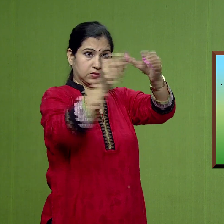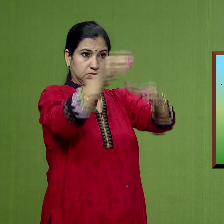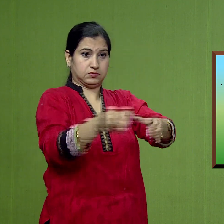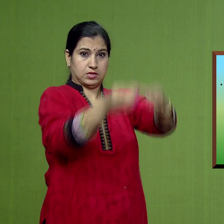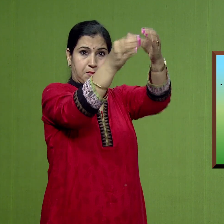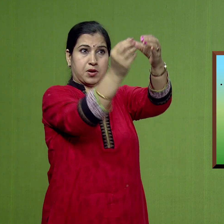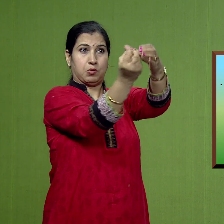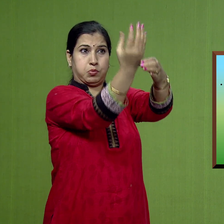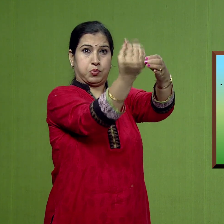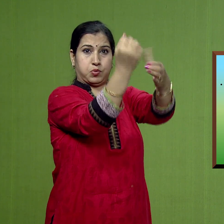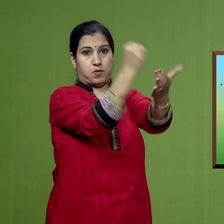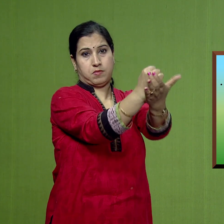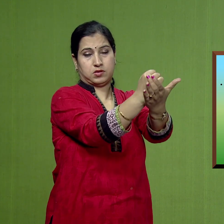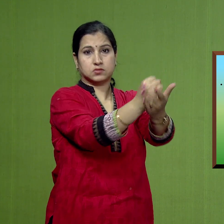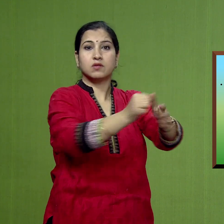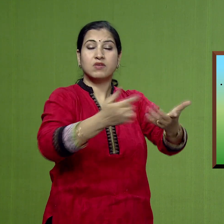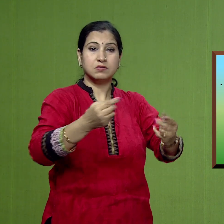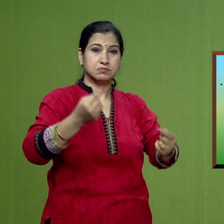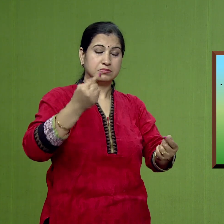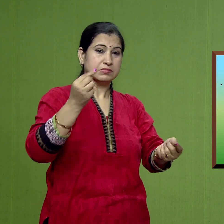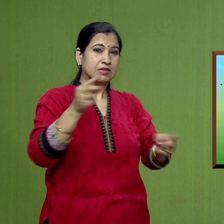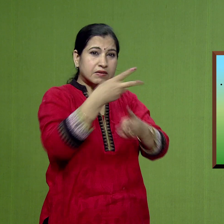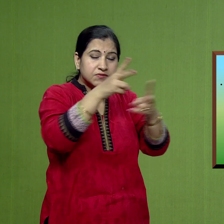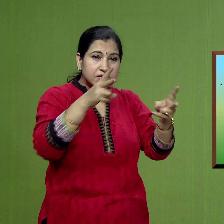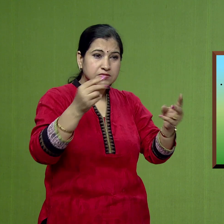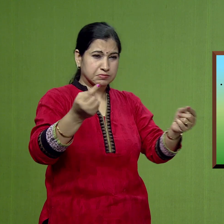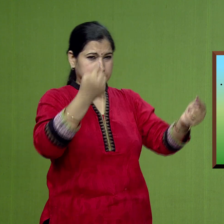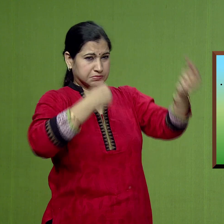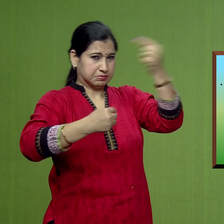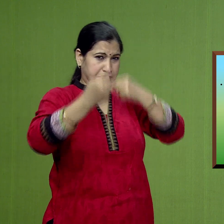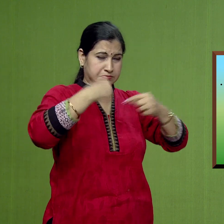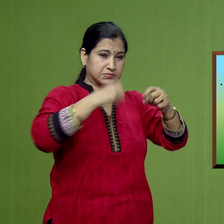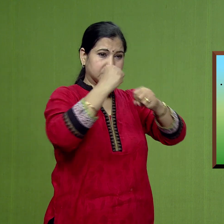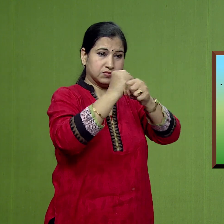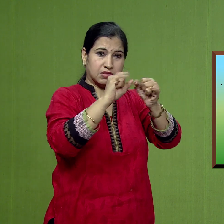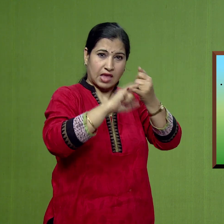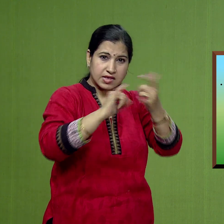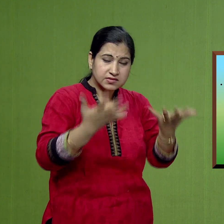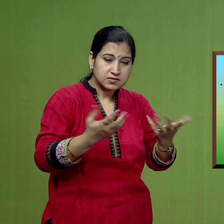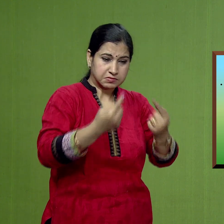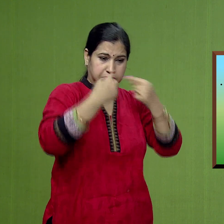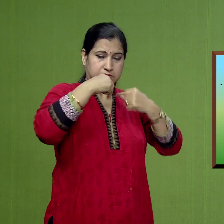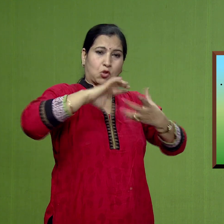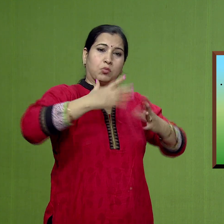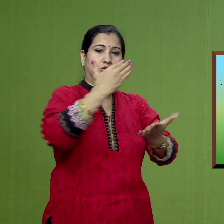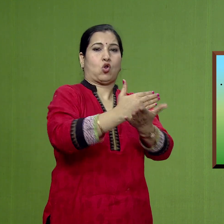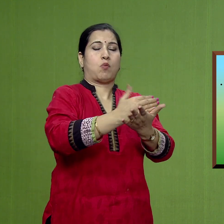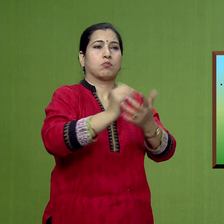This will help in trapping the poisonous substances in the gases that are let out by the